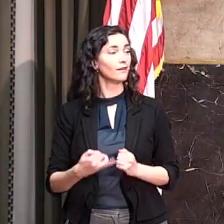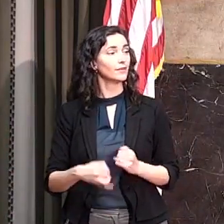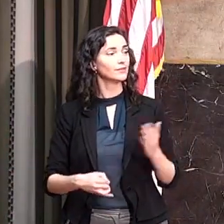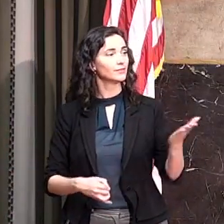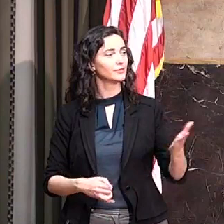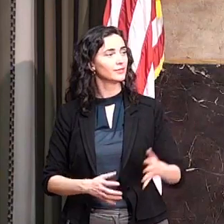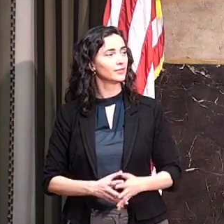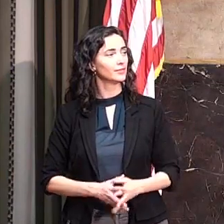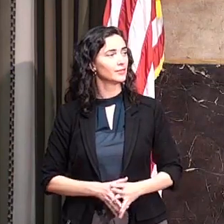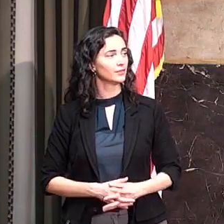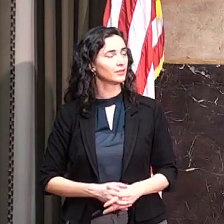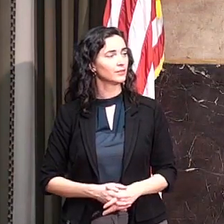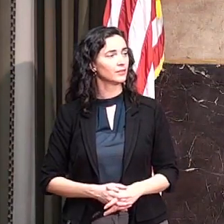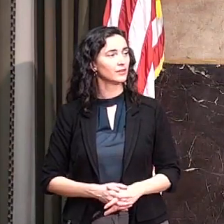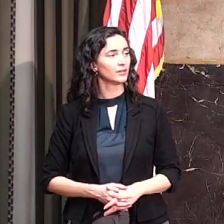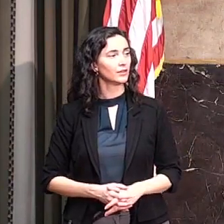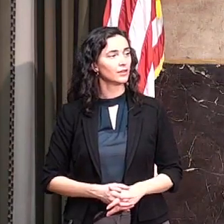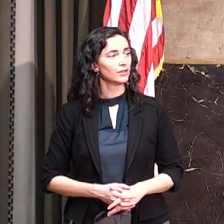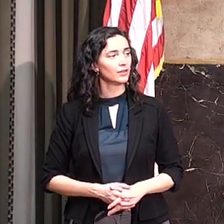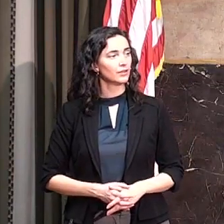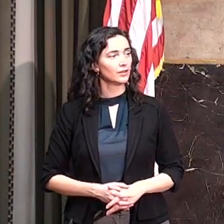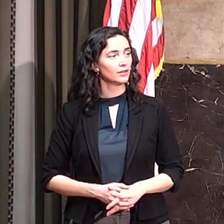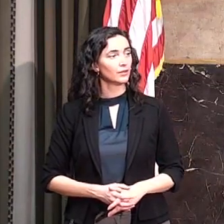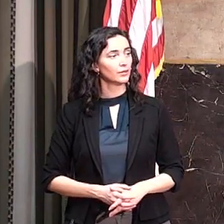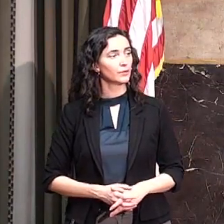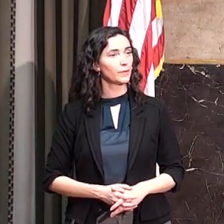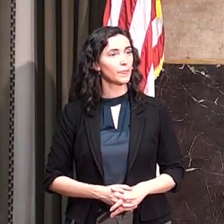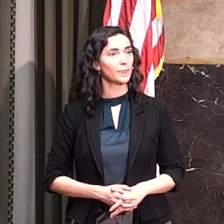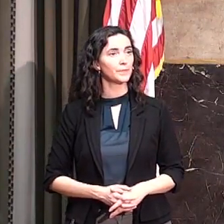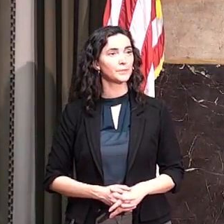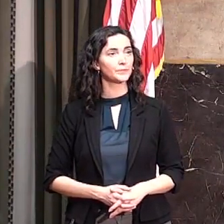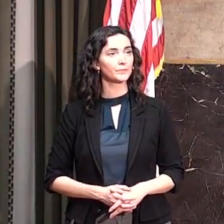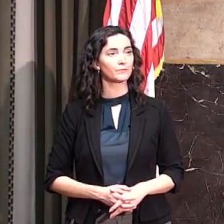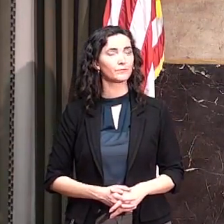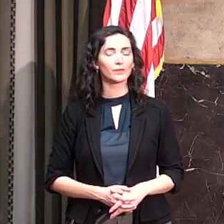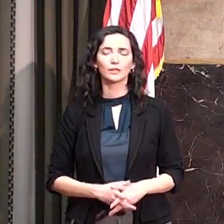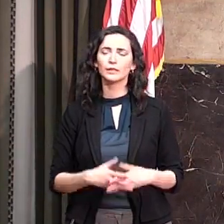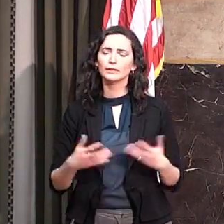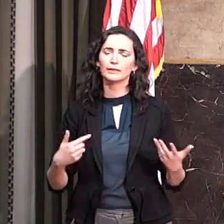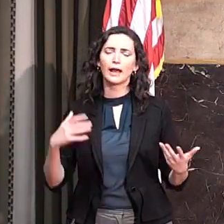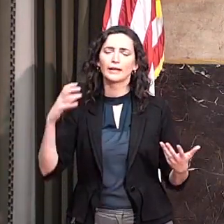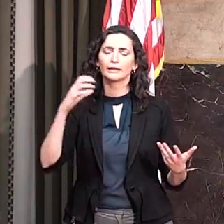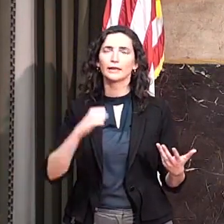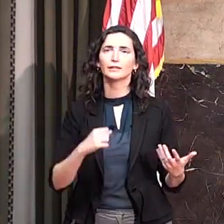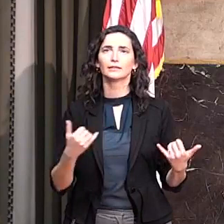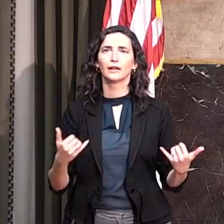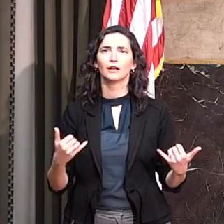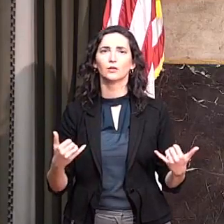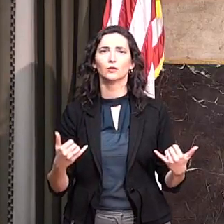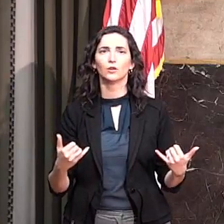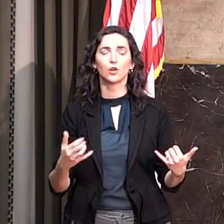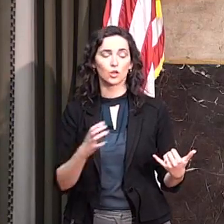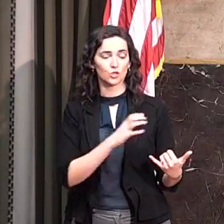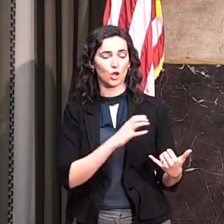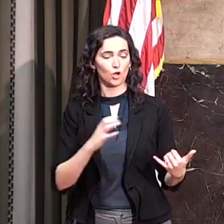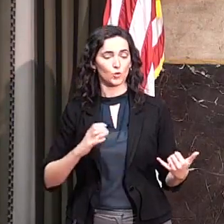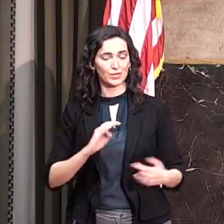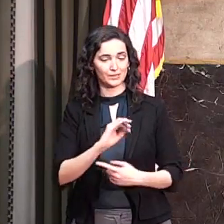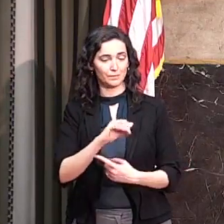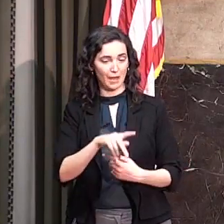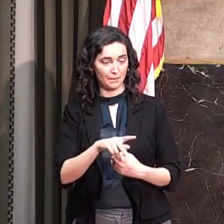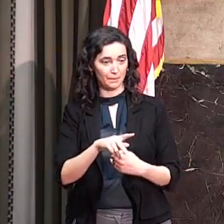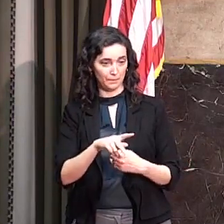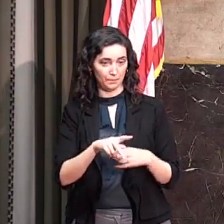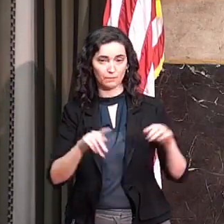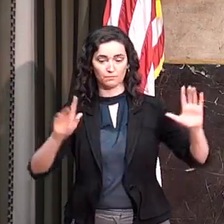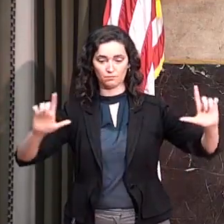Yes, sir. You know, there's no indication that these congressional maps are going to change before they get to